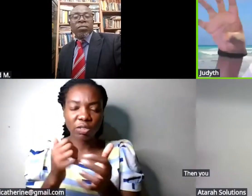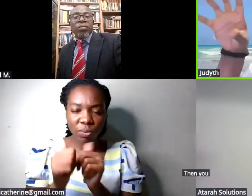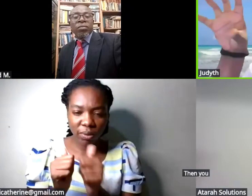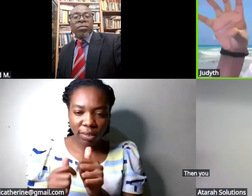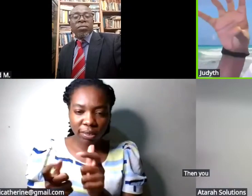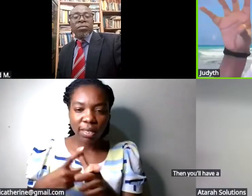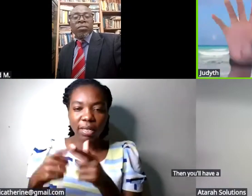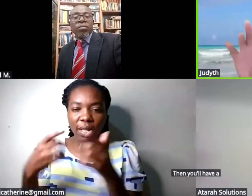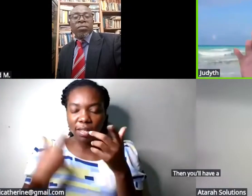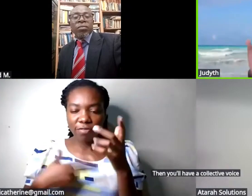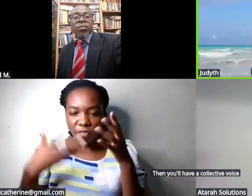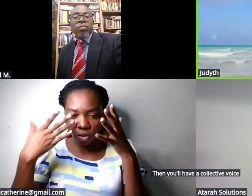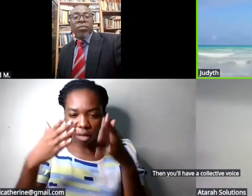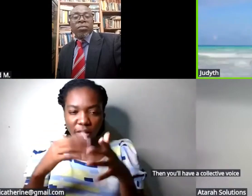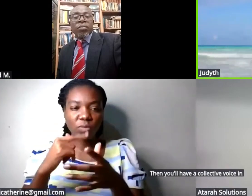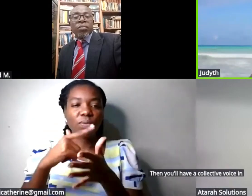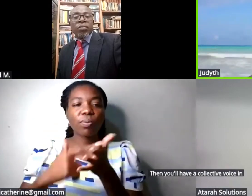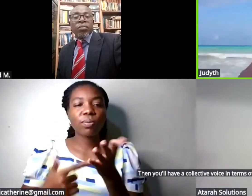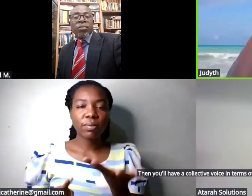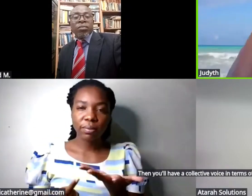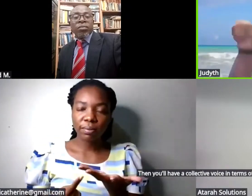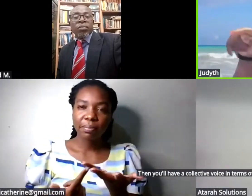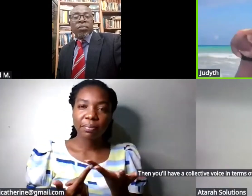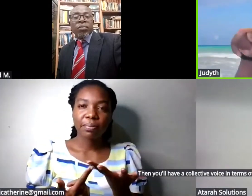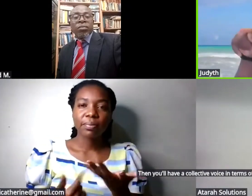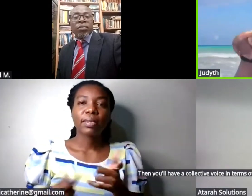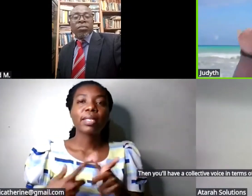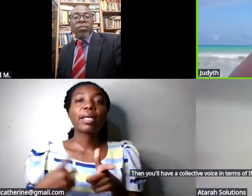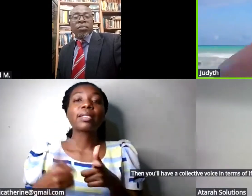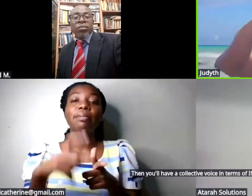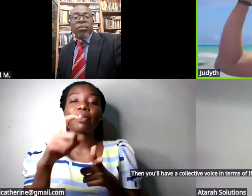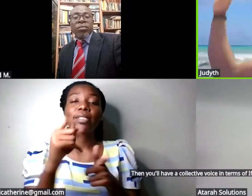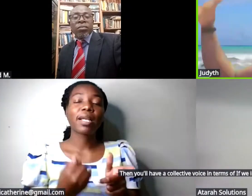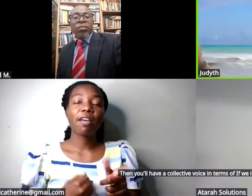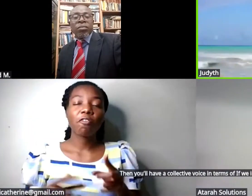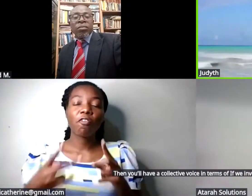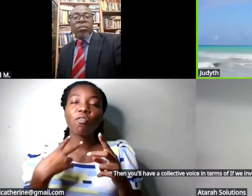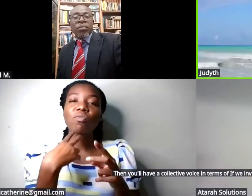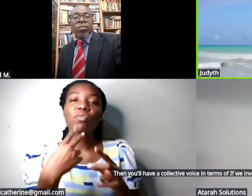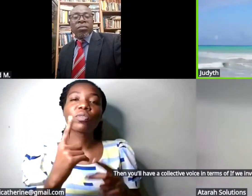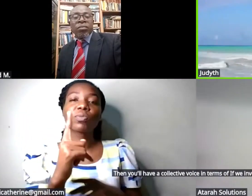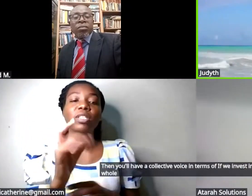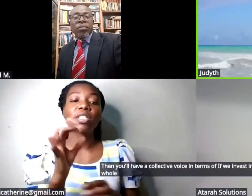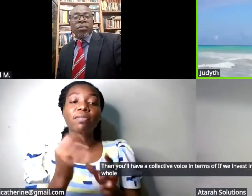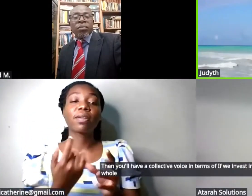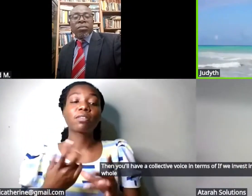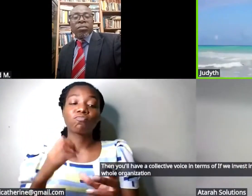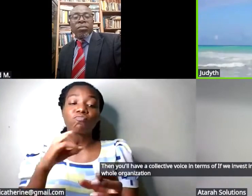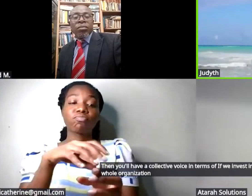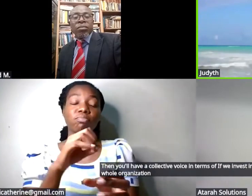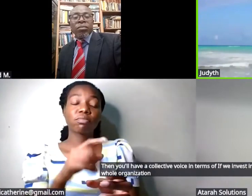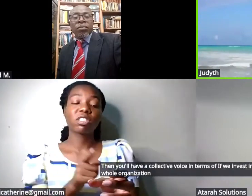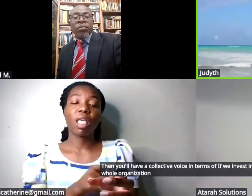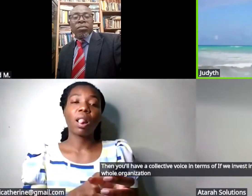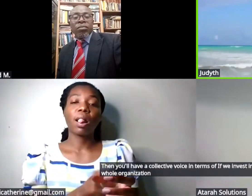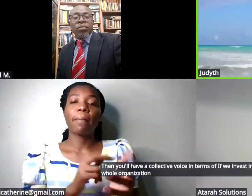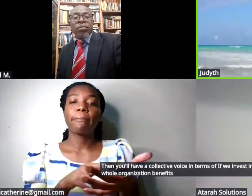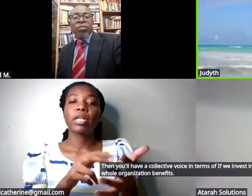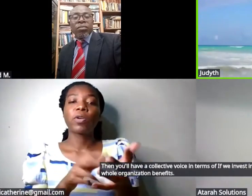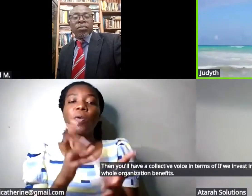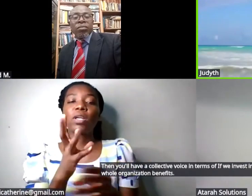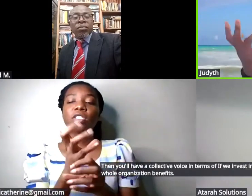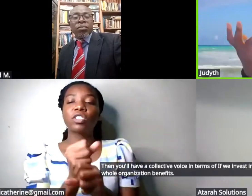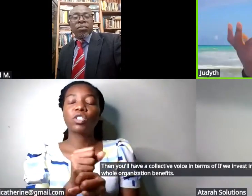collective voice in terms of, if we invest in this, then the whole organization benefits.